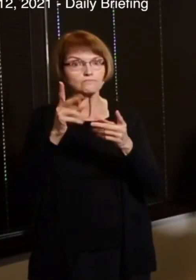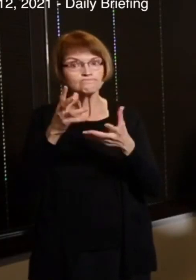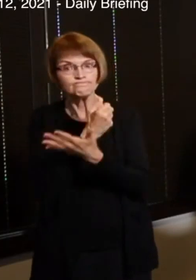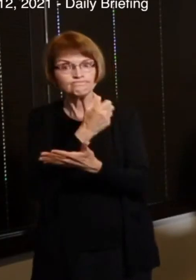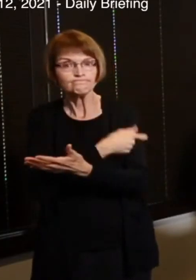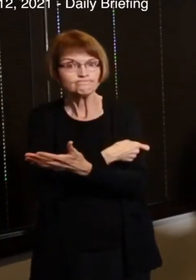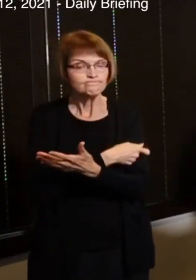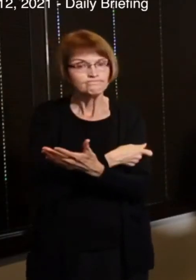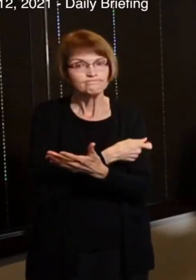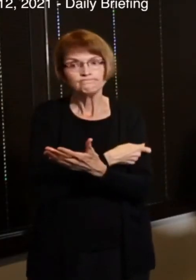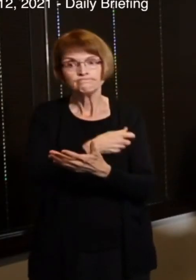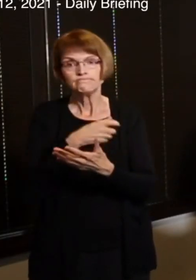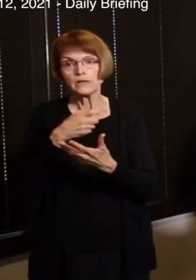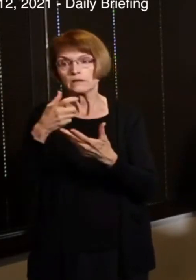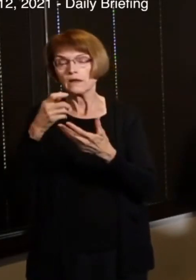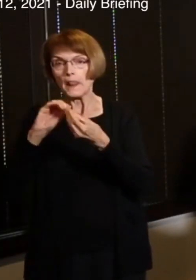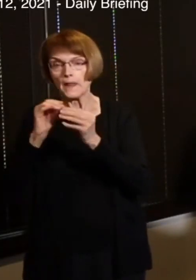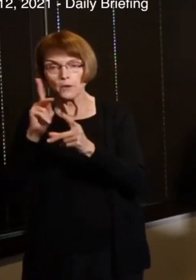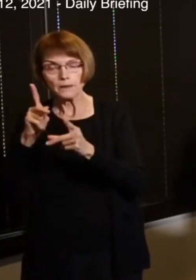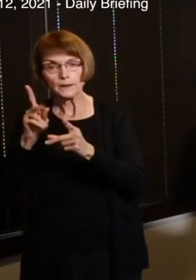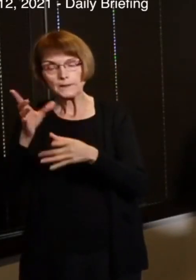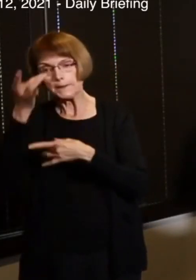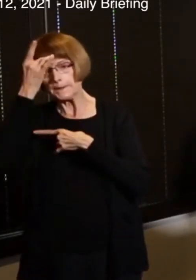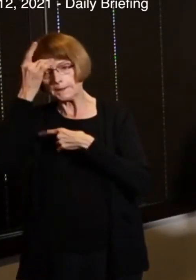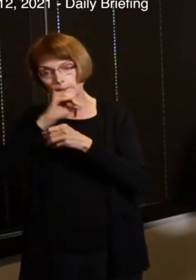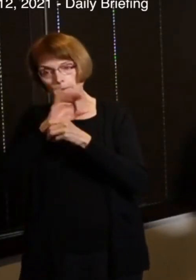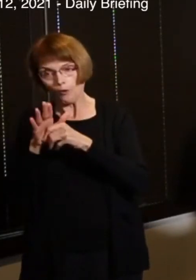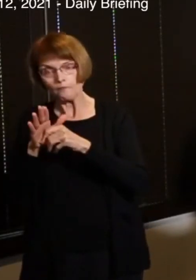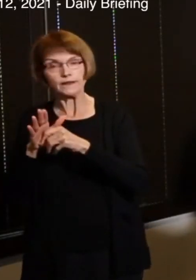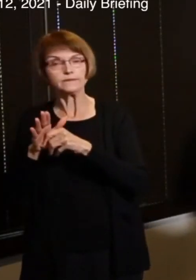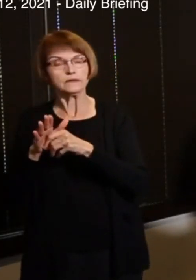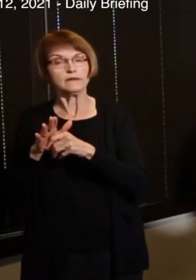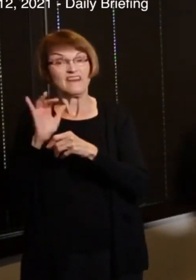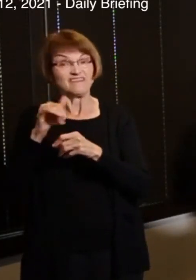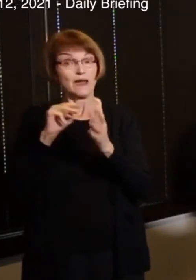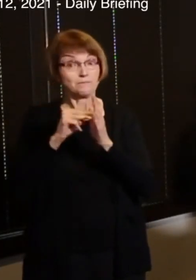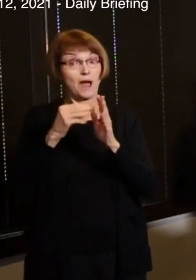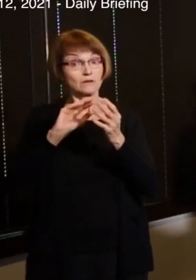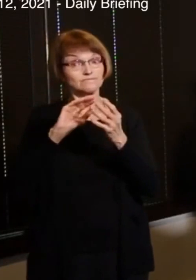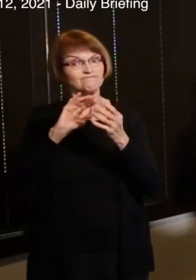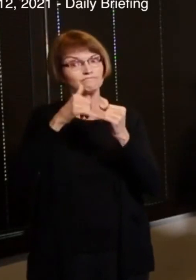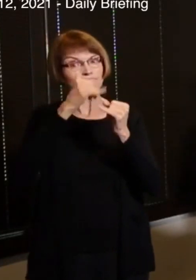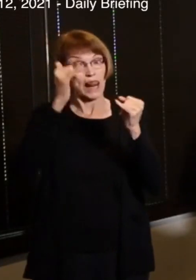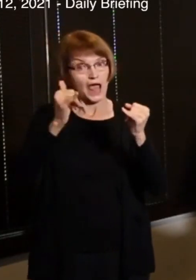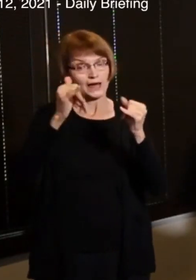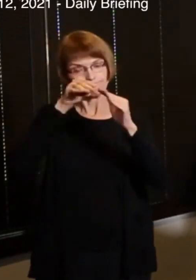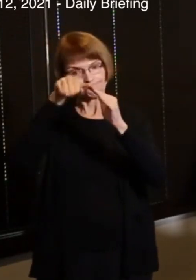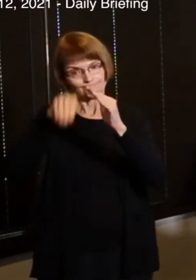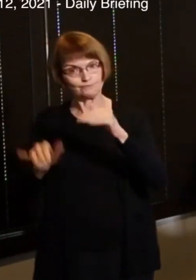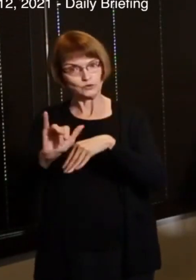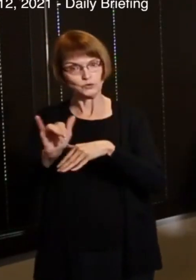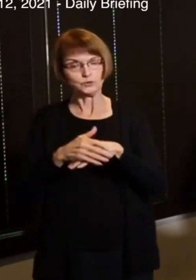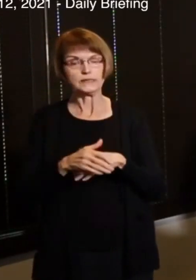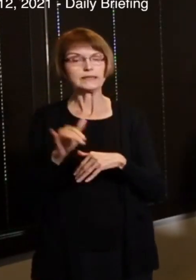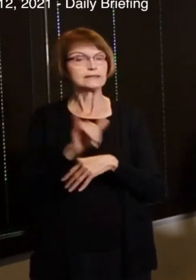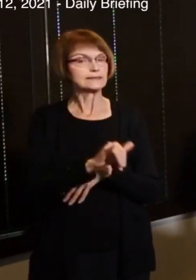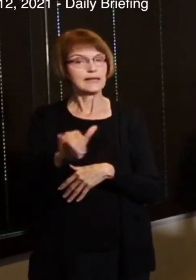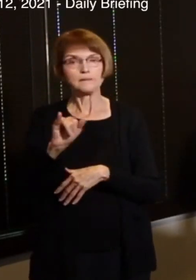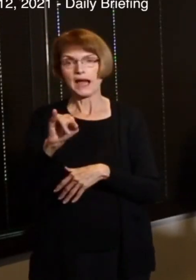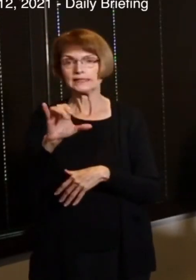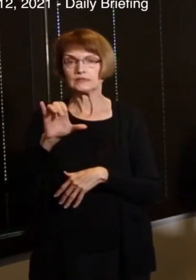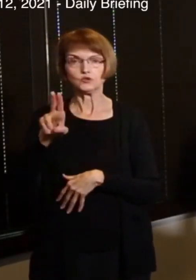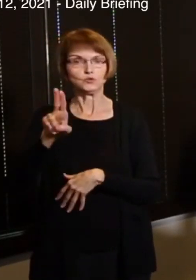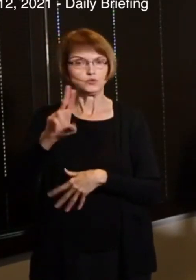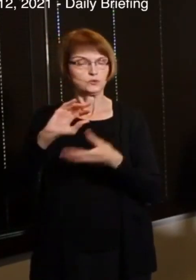and the cases coming down, the model will adjust down as well, but we'll see. And again, same picture with our